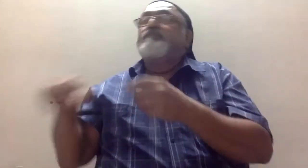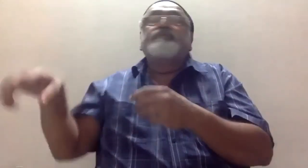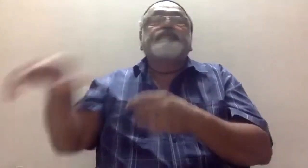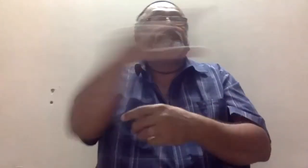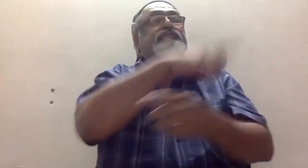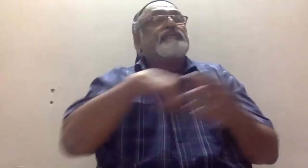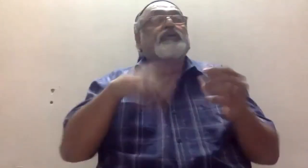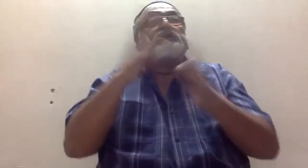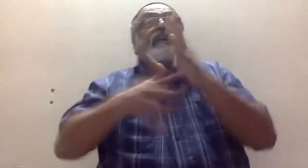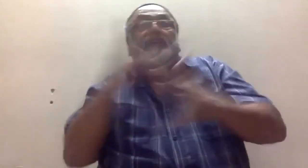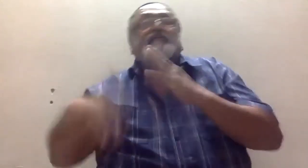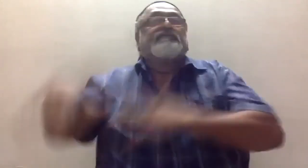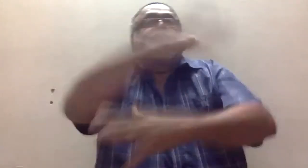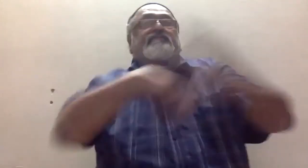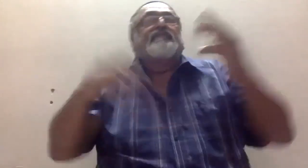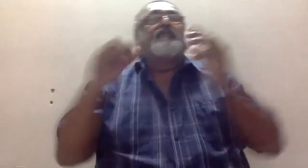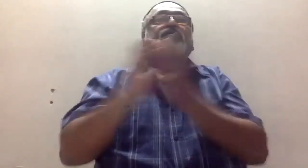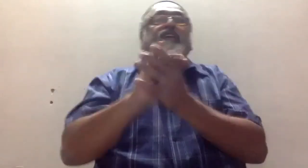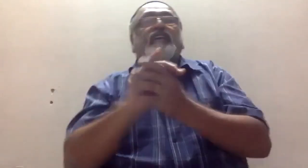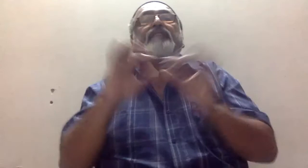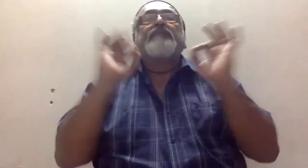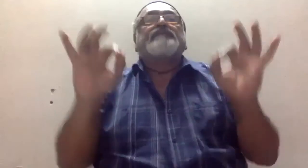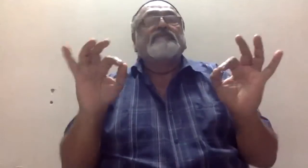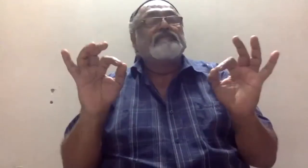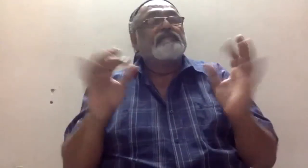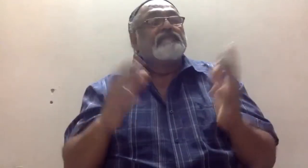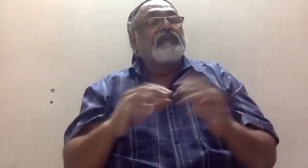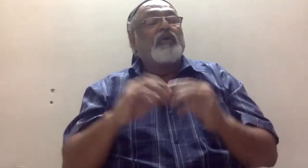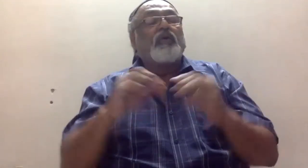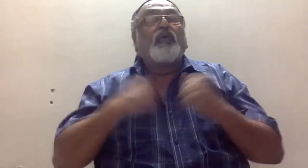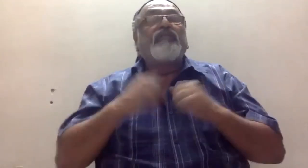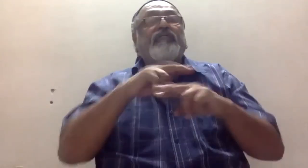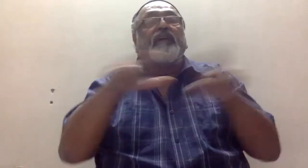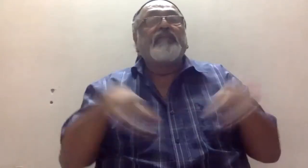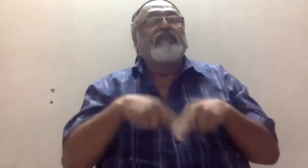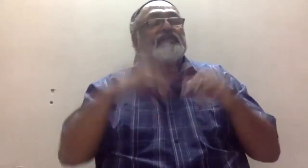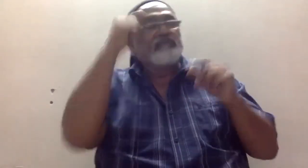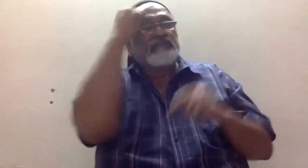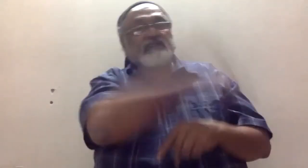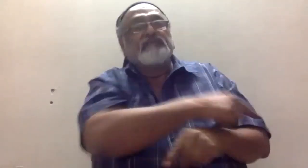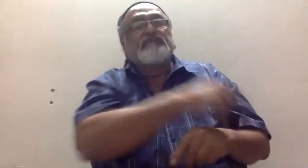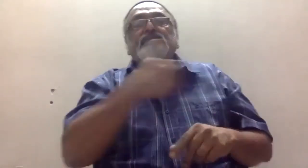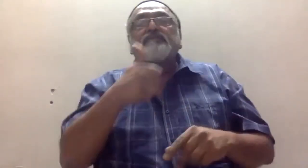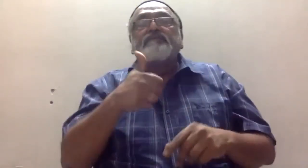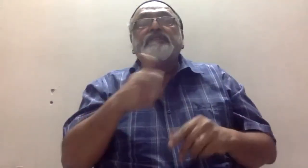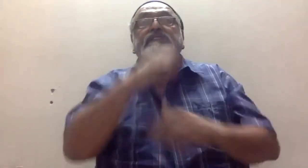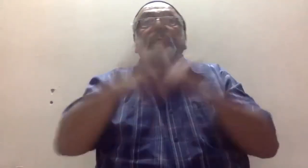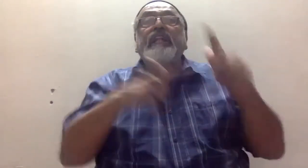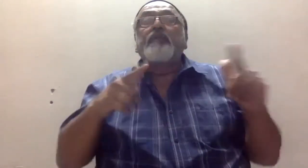good sign language, and they become alienated with their own families. So sign language has the potential to integrate,